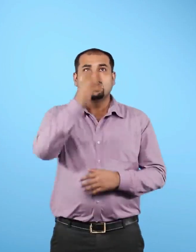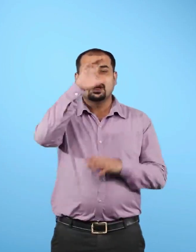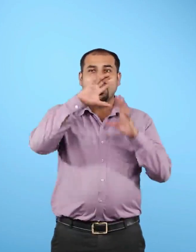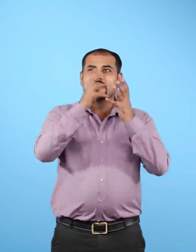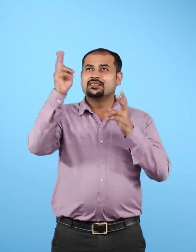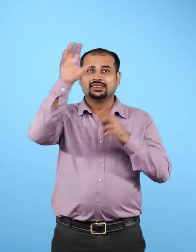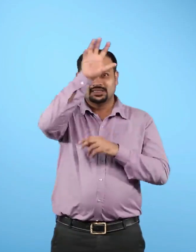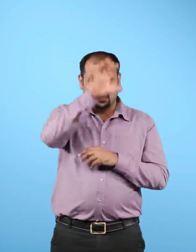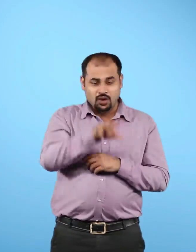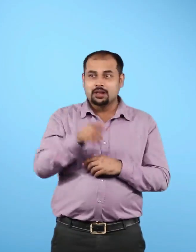This is the rate on